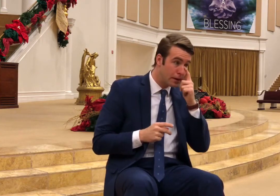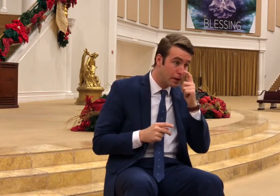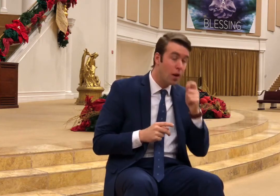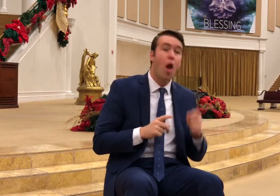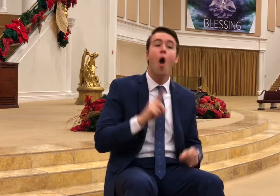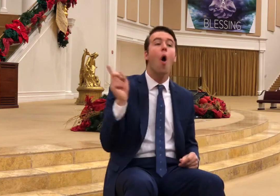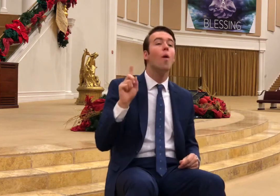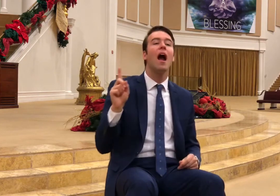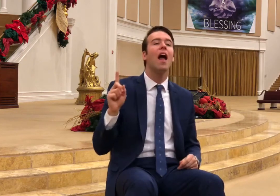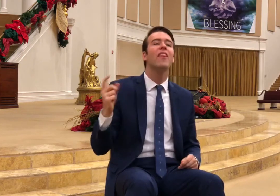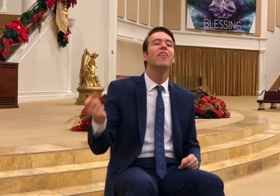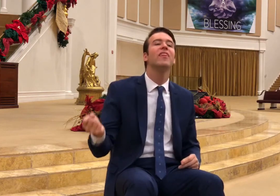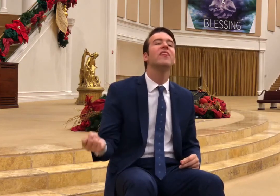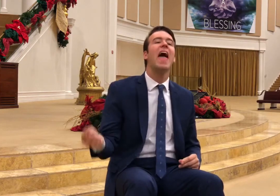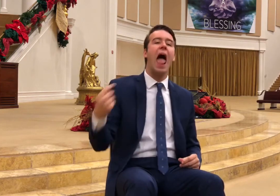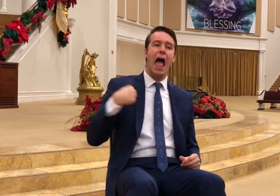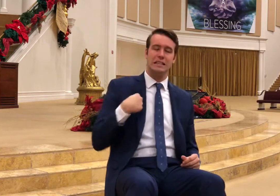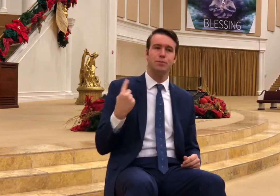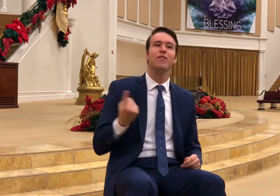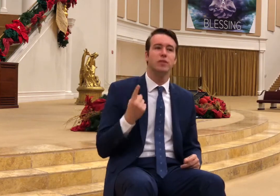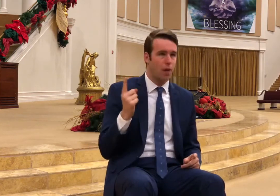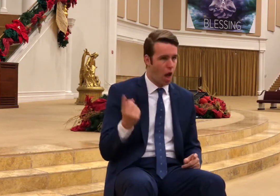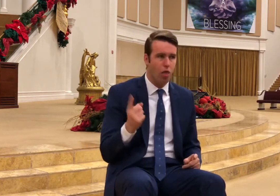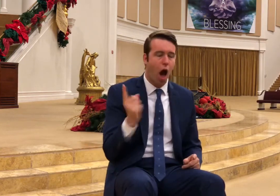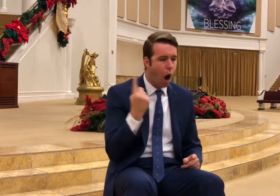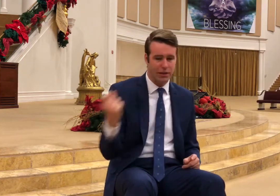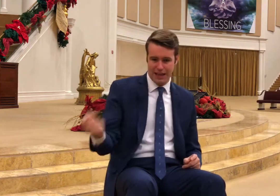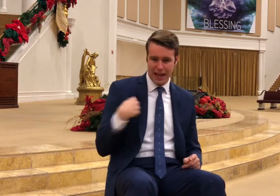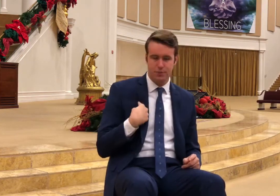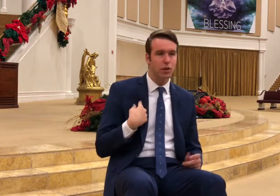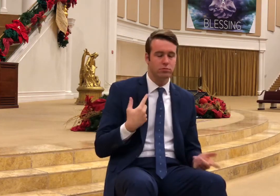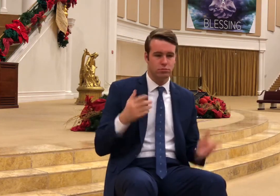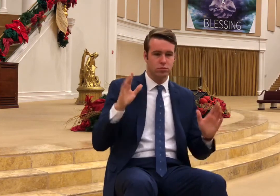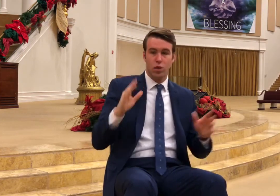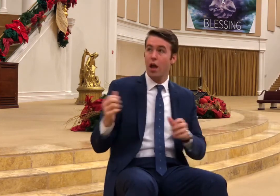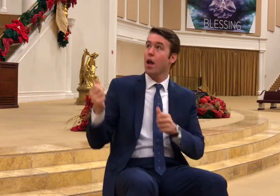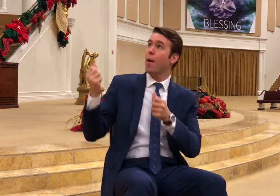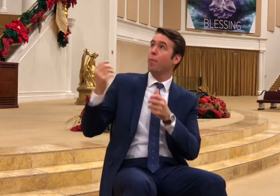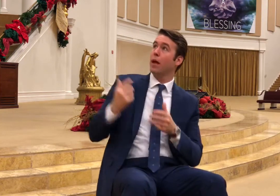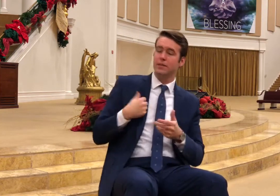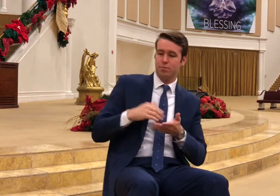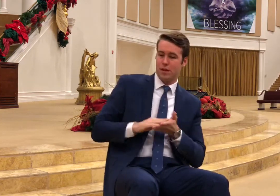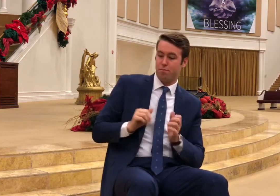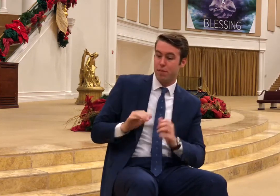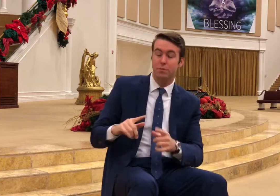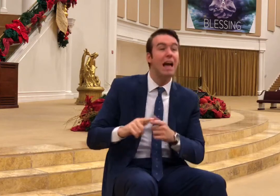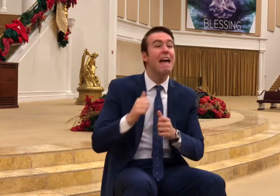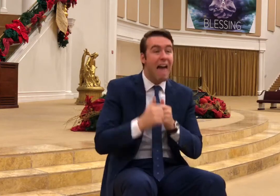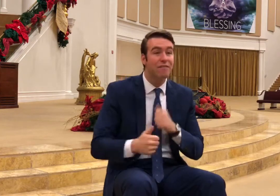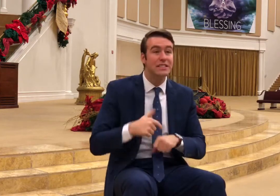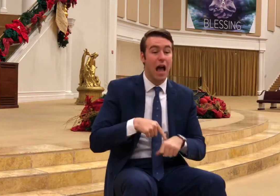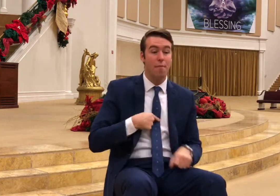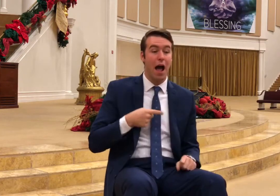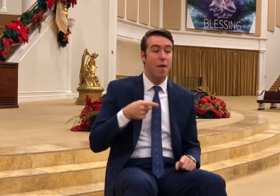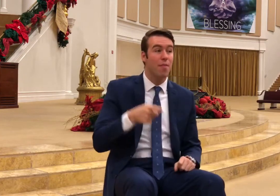where they didn't ask me for something. Which is great. I'm blessed to be blessed. But every time I'm there,